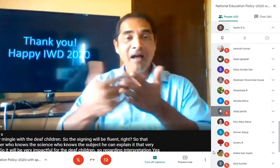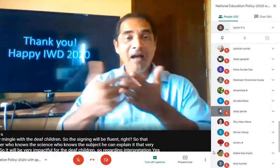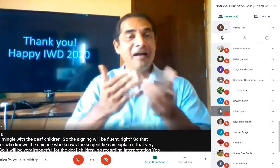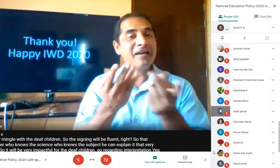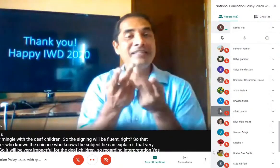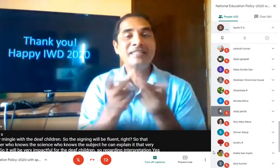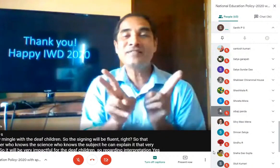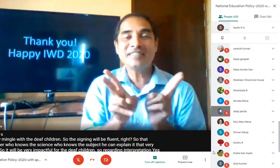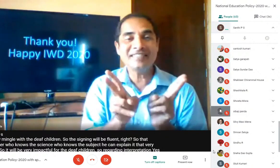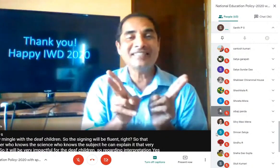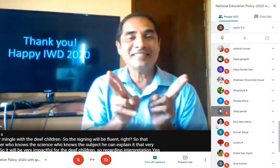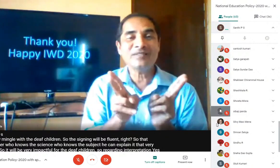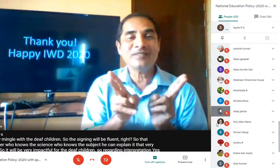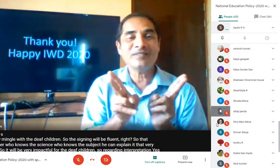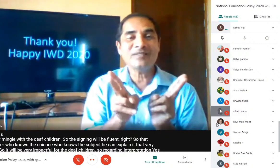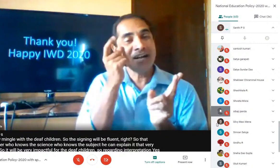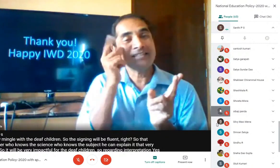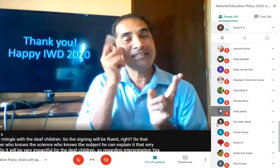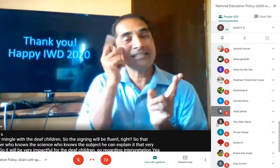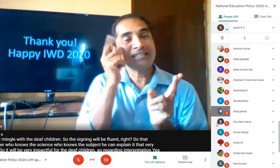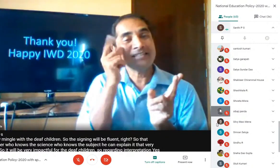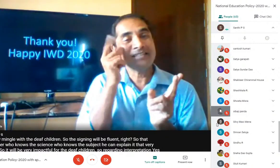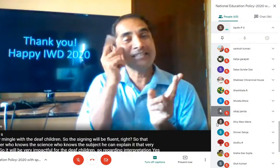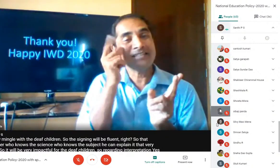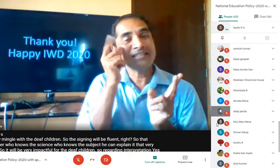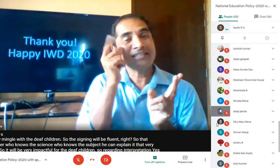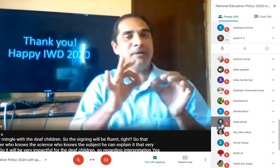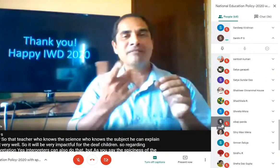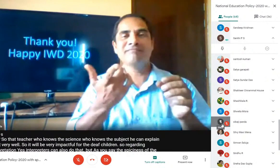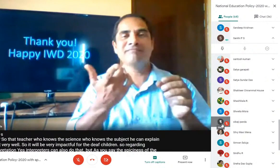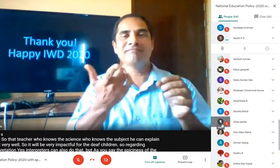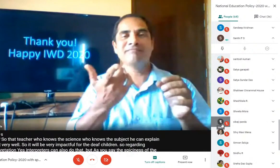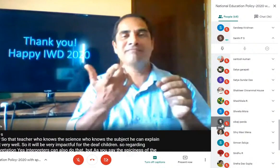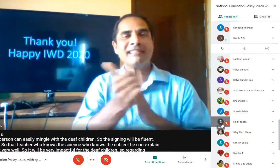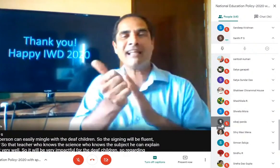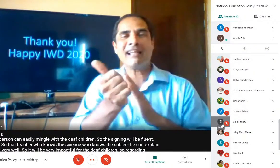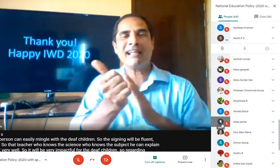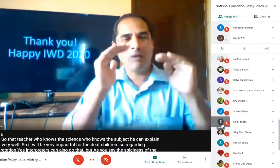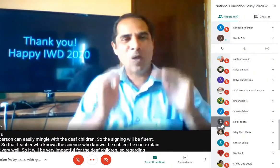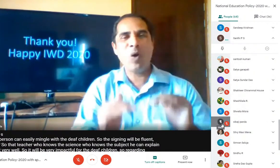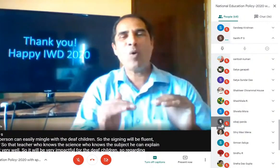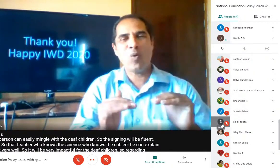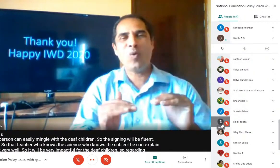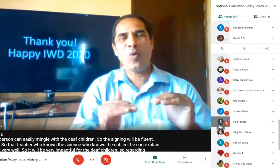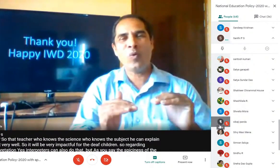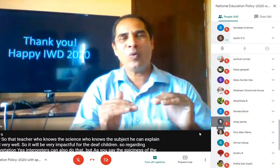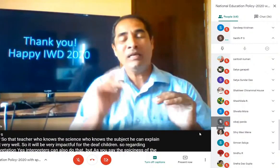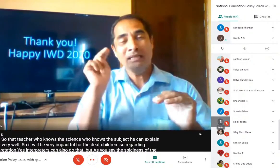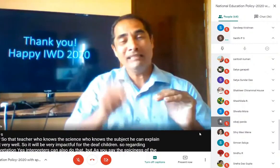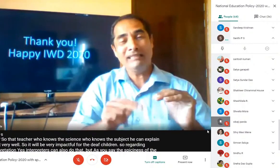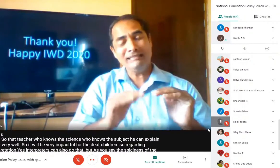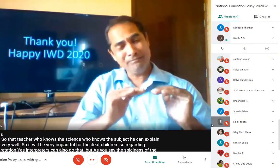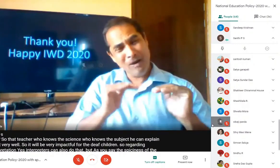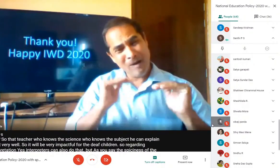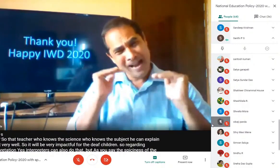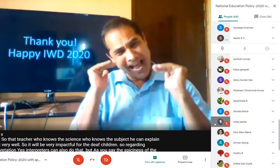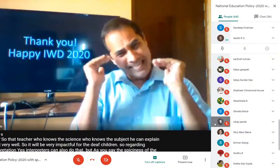interpreter comes. So the deaf interpreter, it's like a natural sign, right? So hearing interpreters,